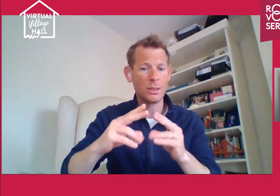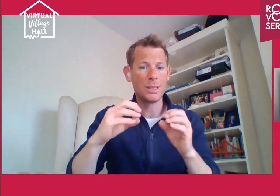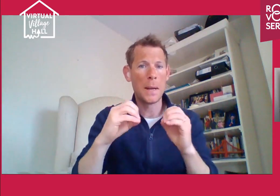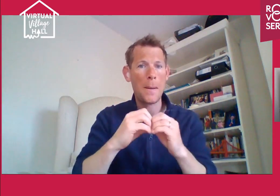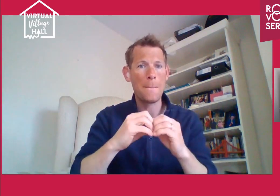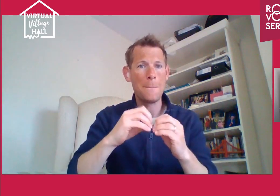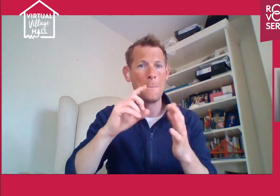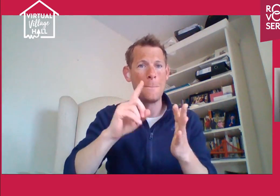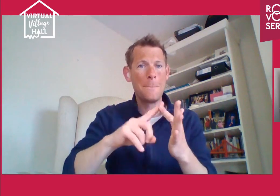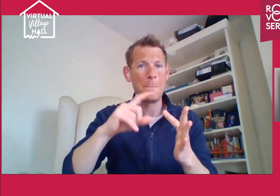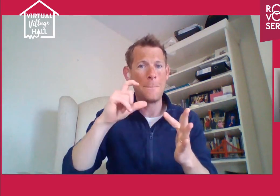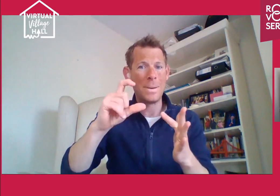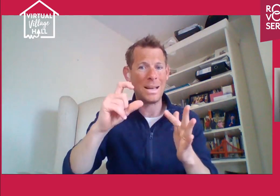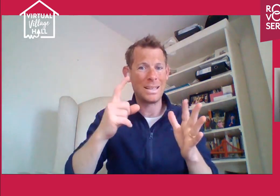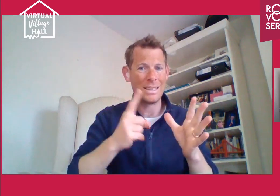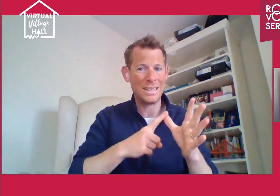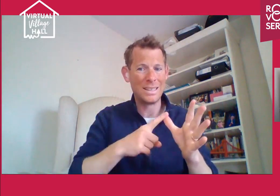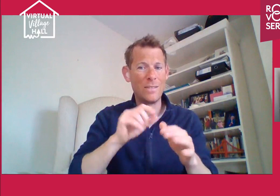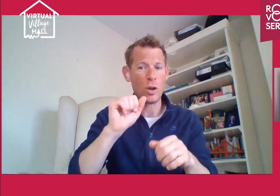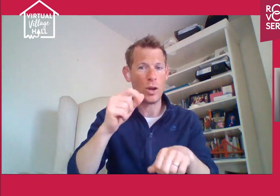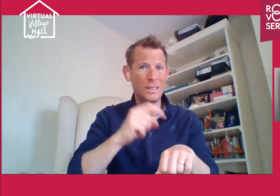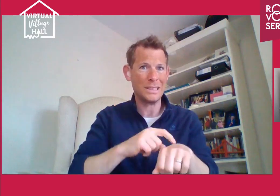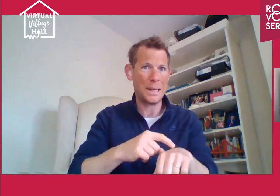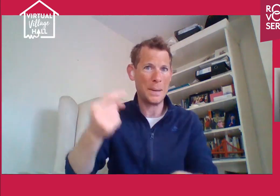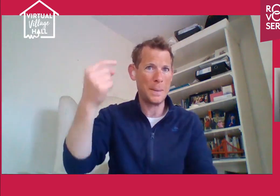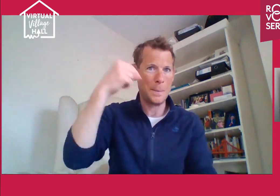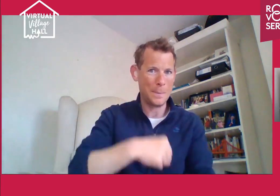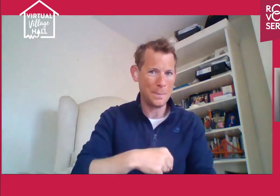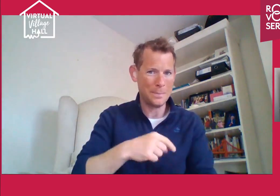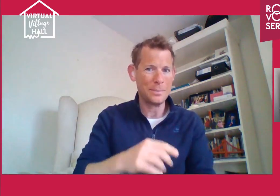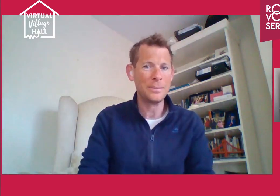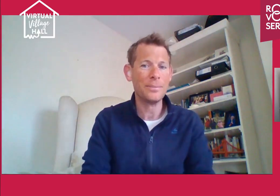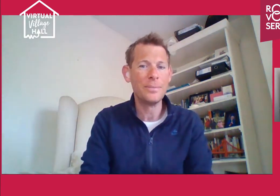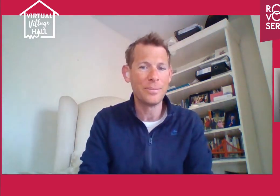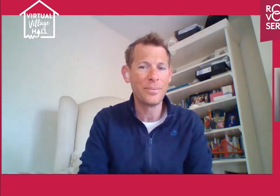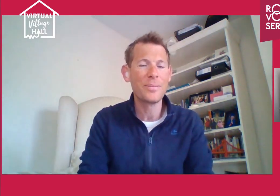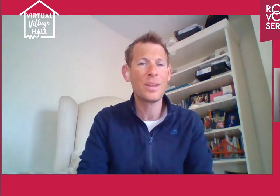And thank you so much for the training interpreter, Becca, for your time as well this morning.